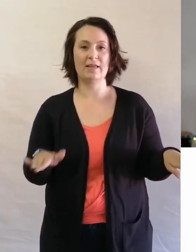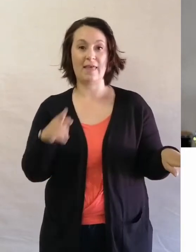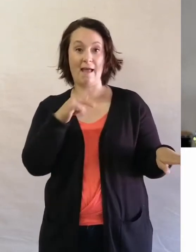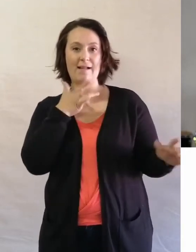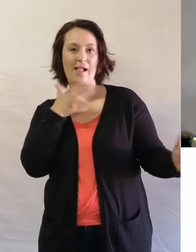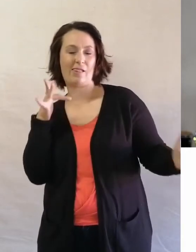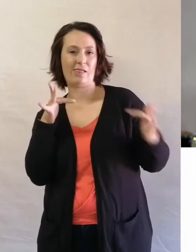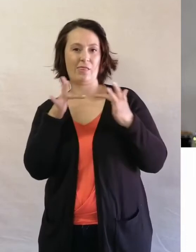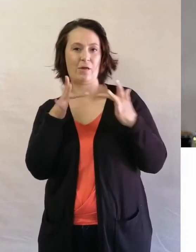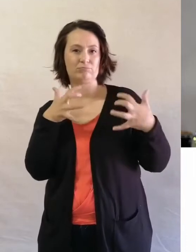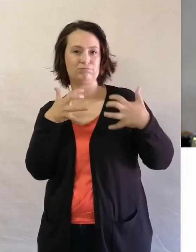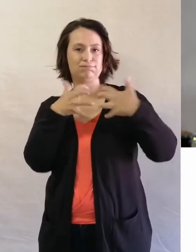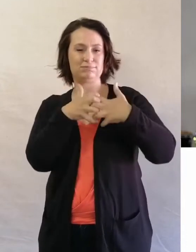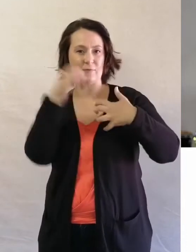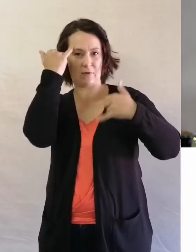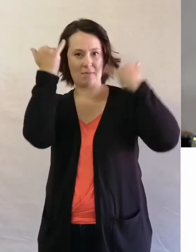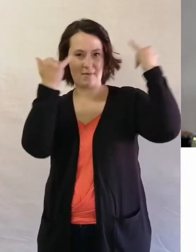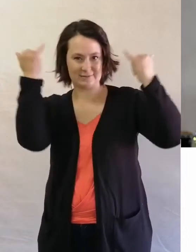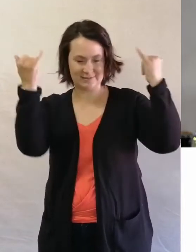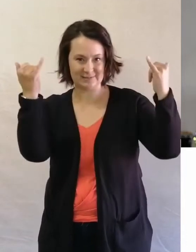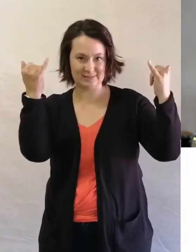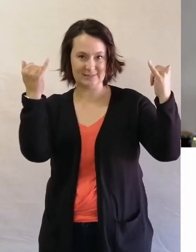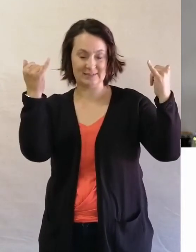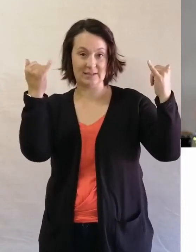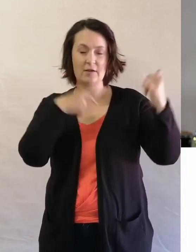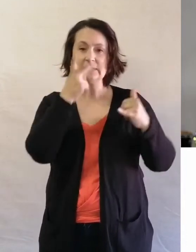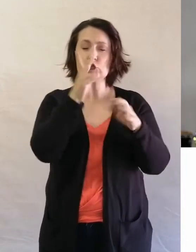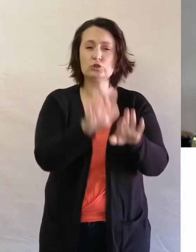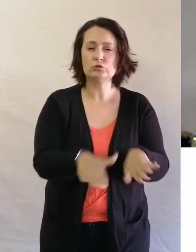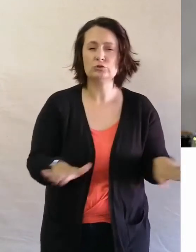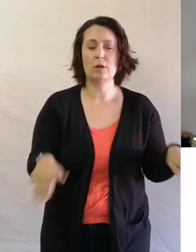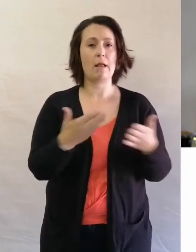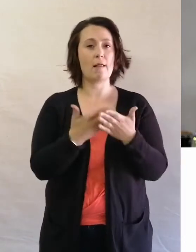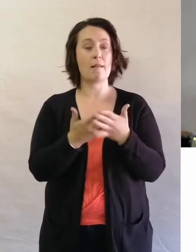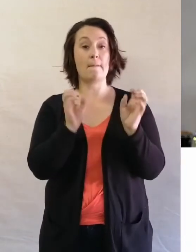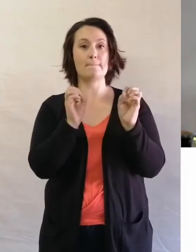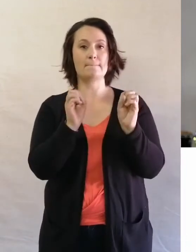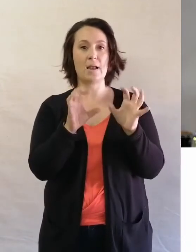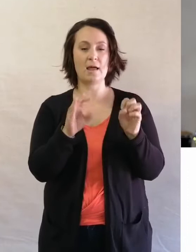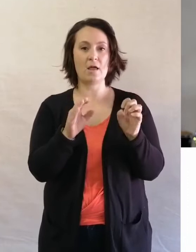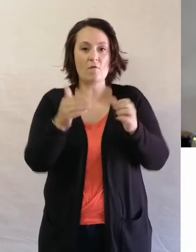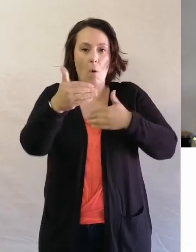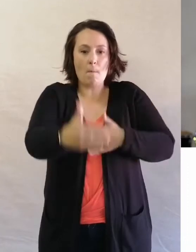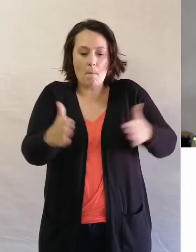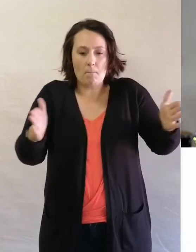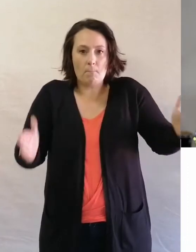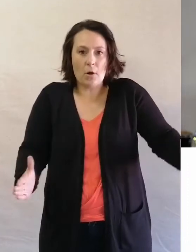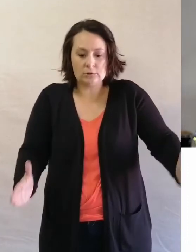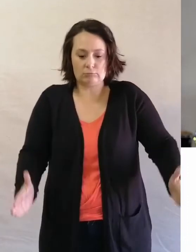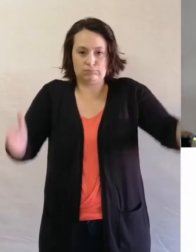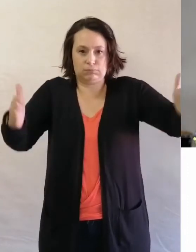their imaginations when compared to anyone else in the world. I've seen children play in a cardboard box like they